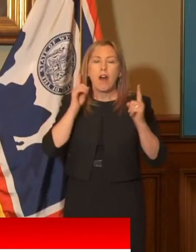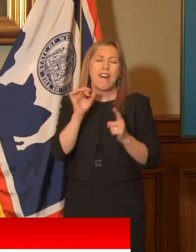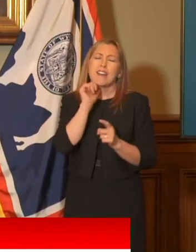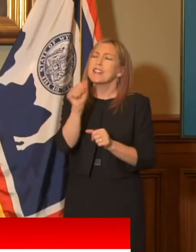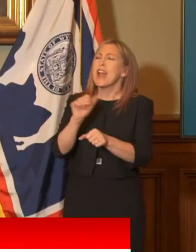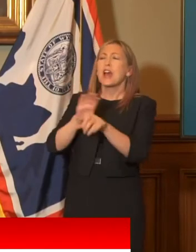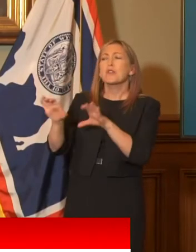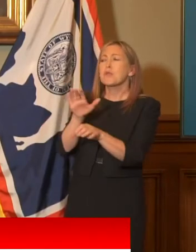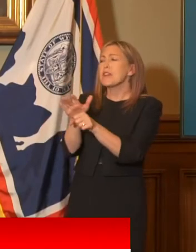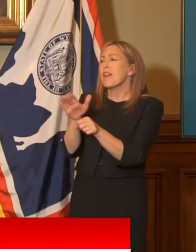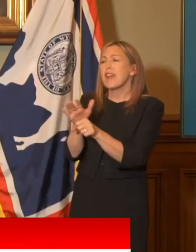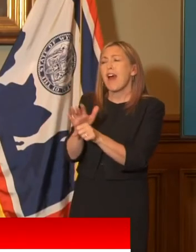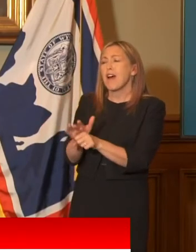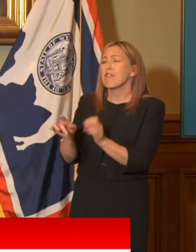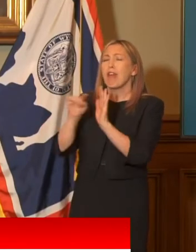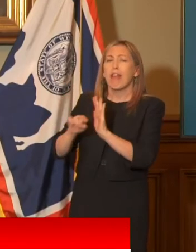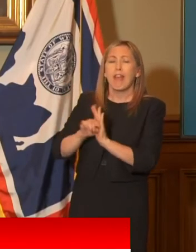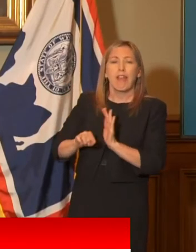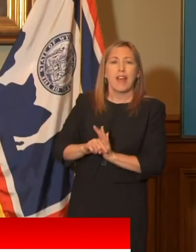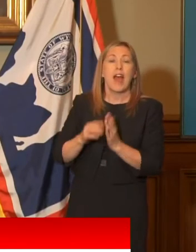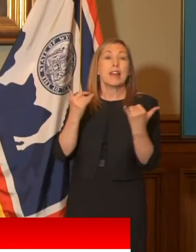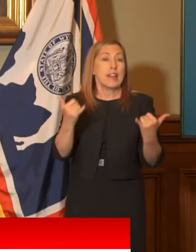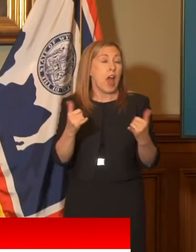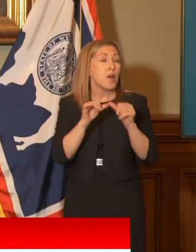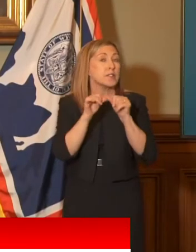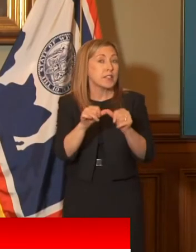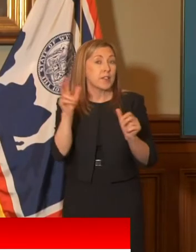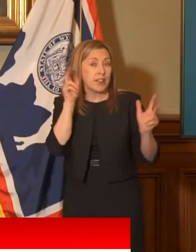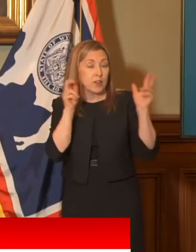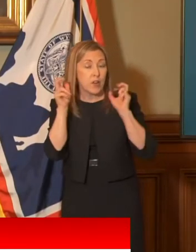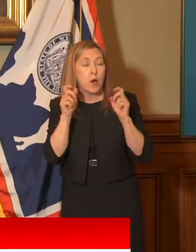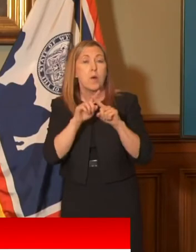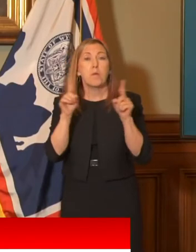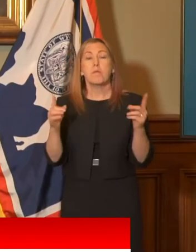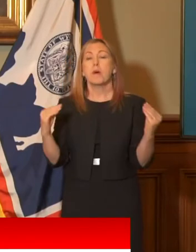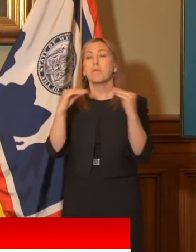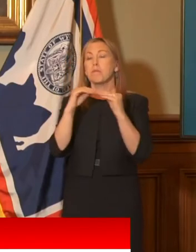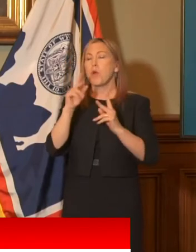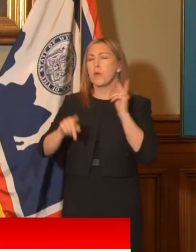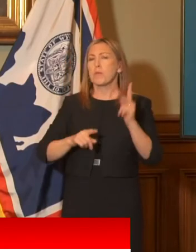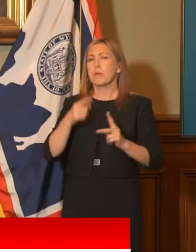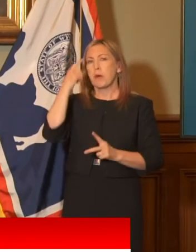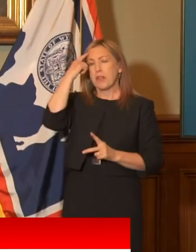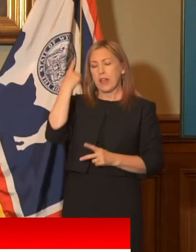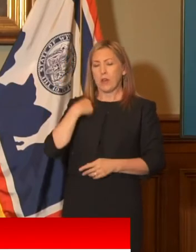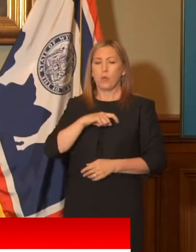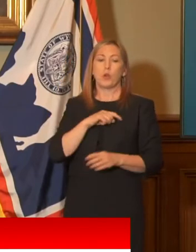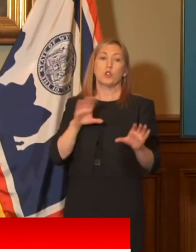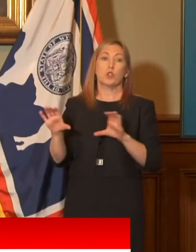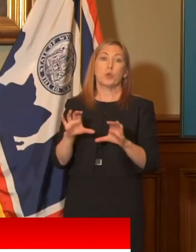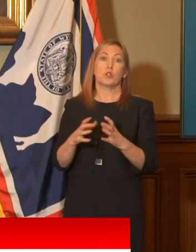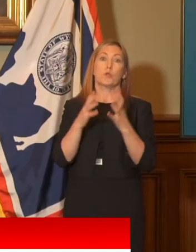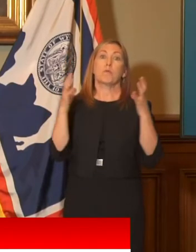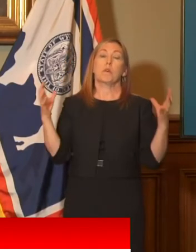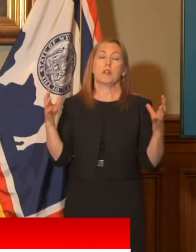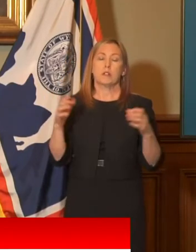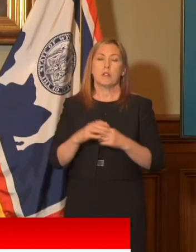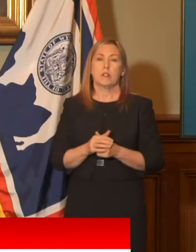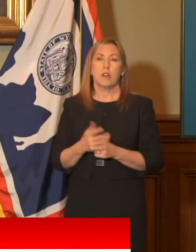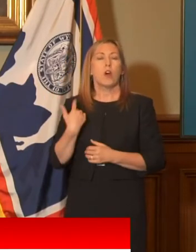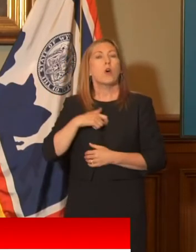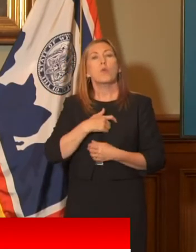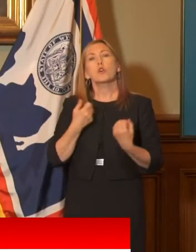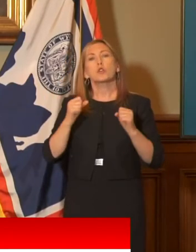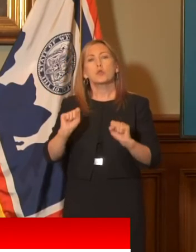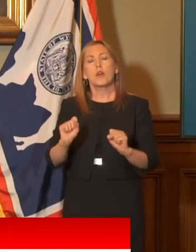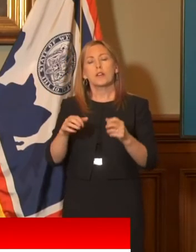enough. And now we're still hearing from some of those folks, but now more people seem to be saying we're doing too much. All along, we've been trying to